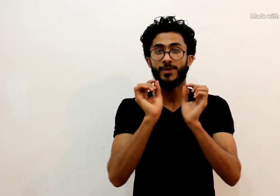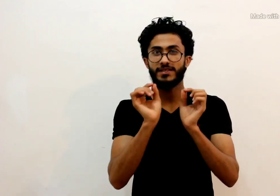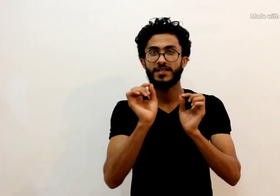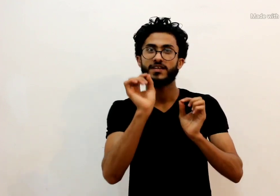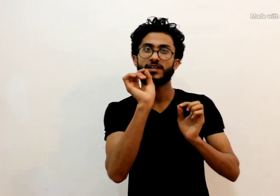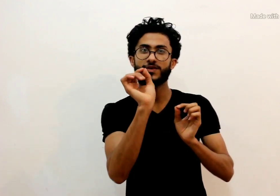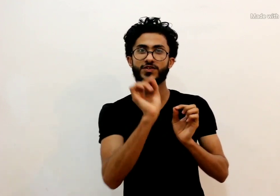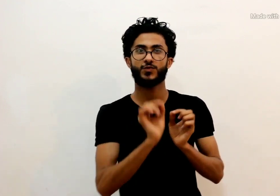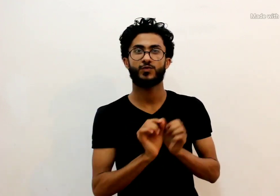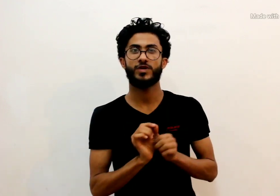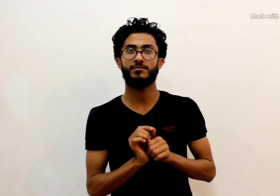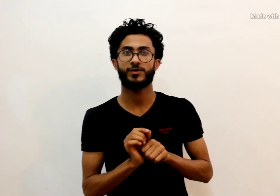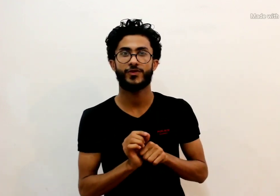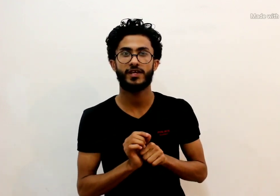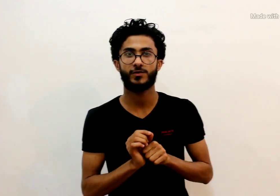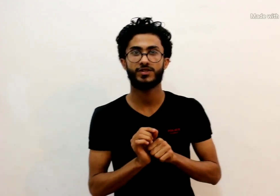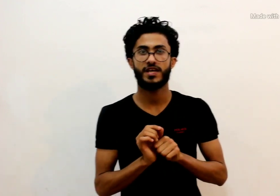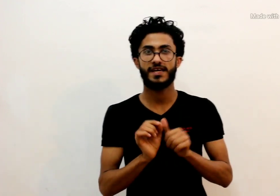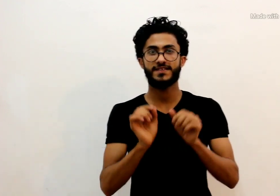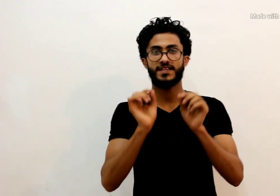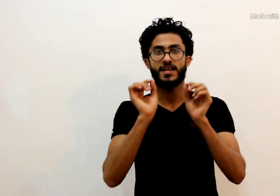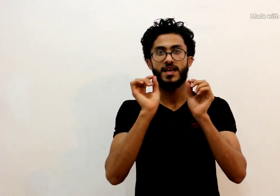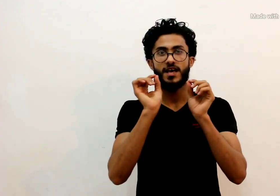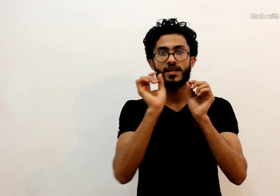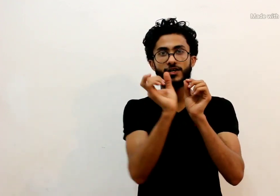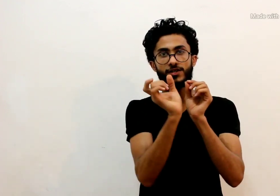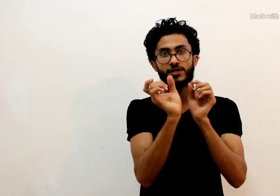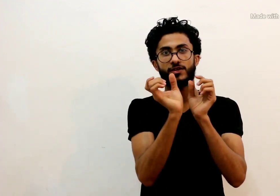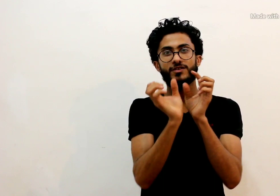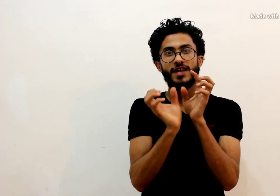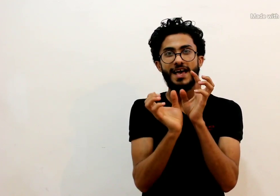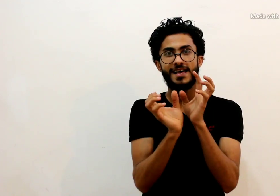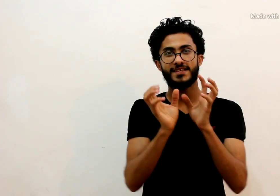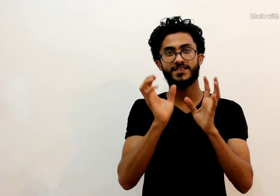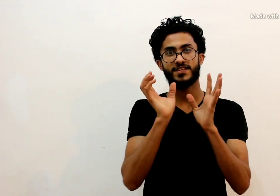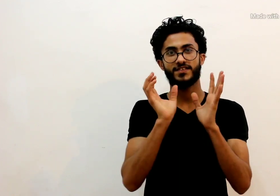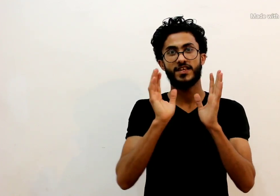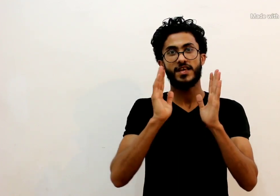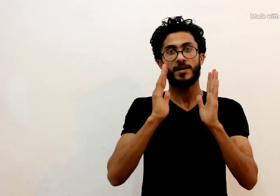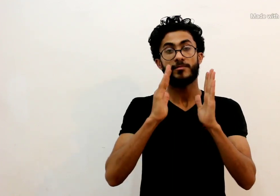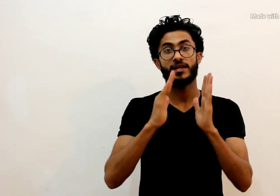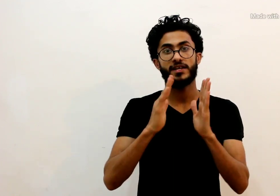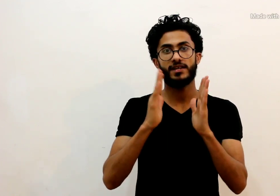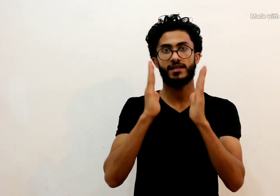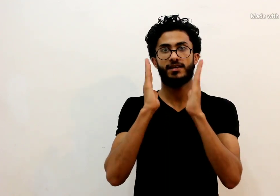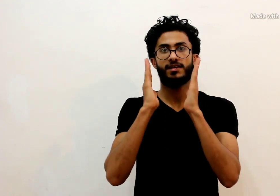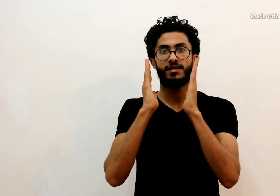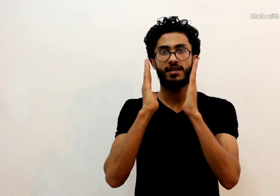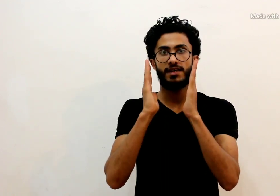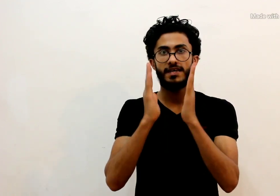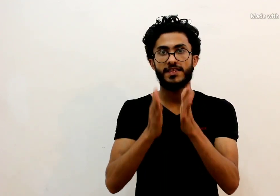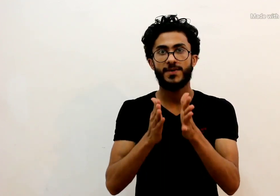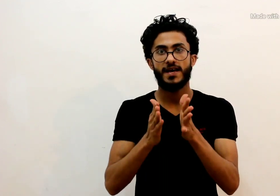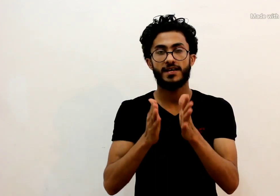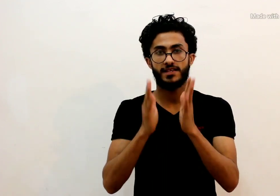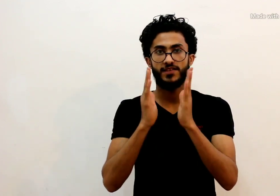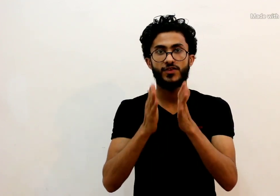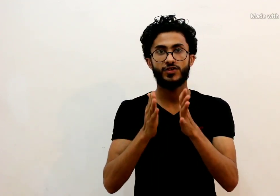But here is one more thing, which is could. Could has just meaning in the